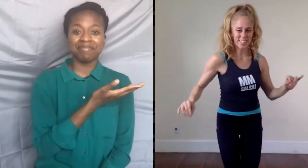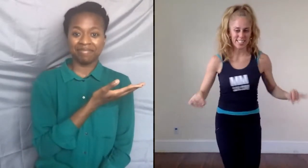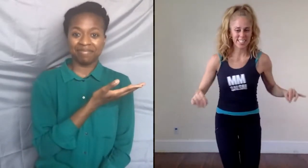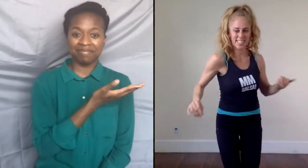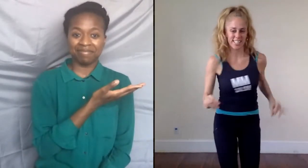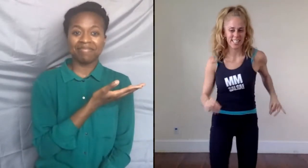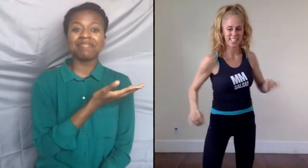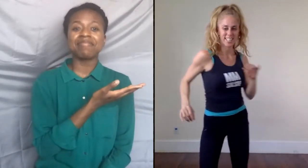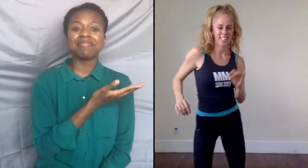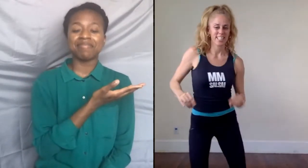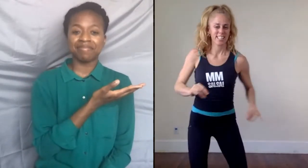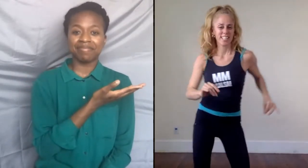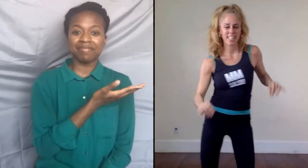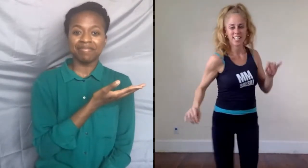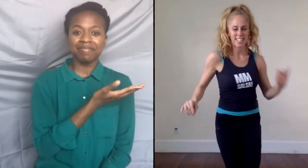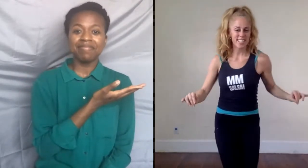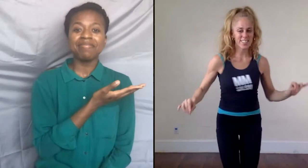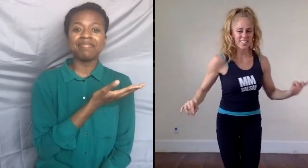shoulders,